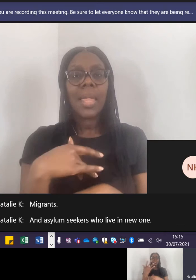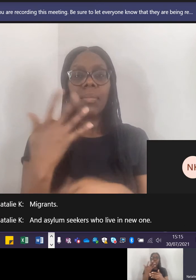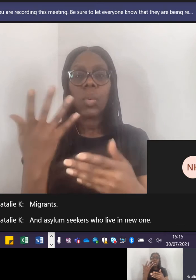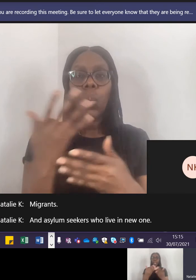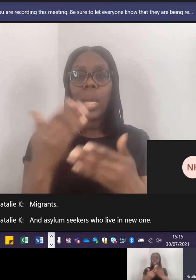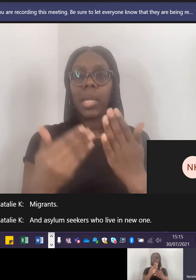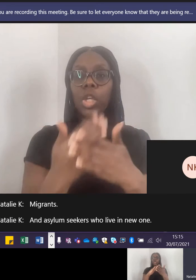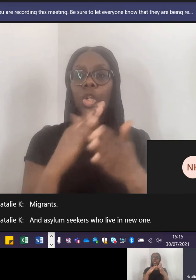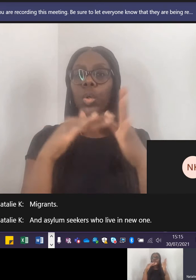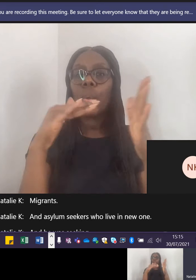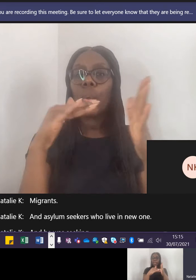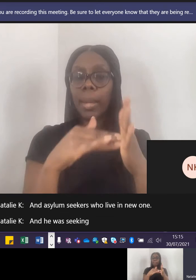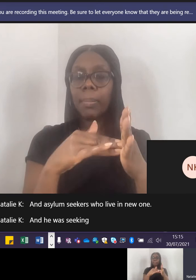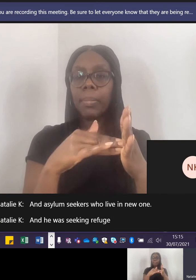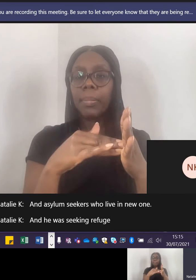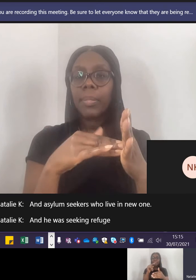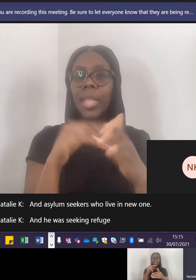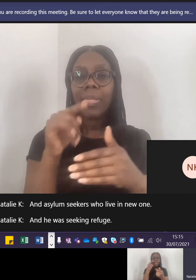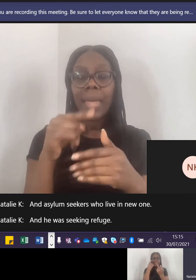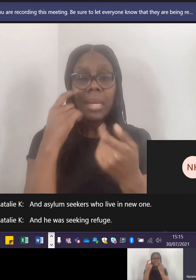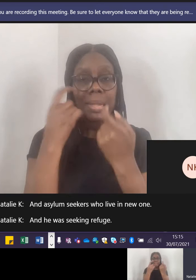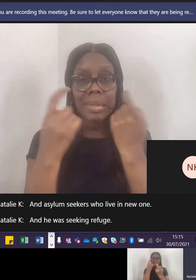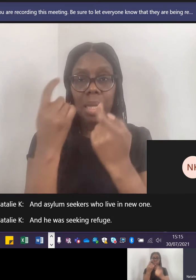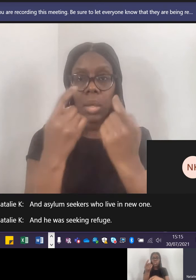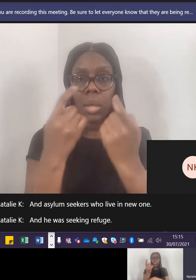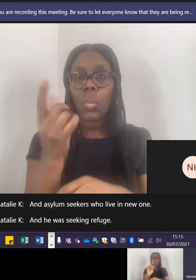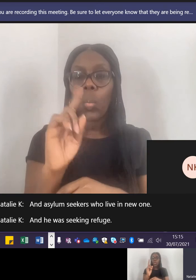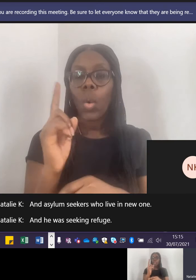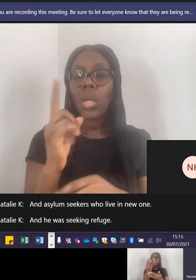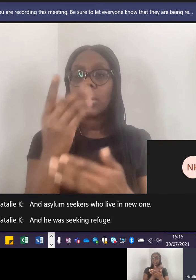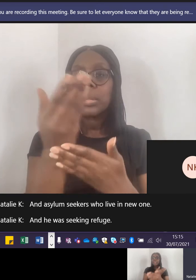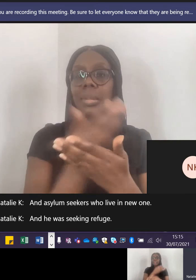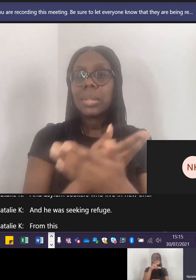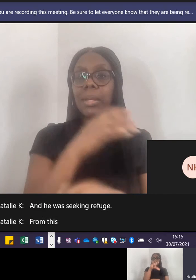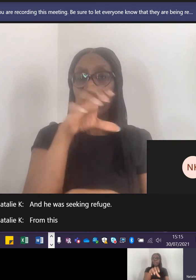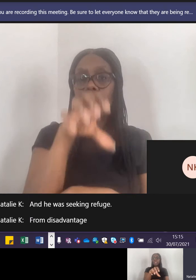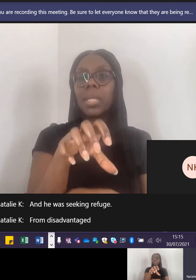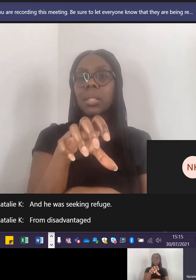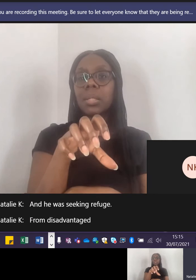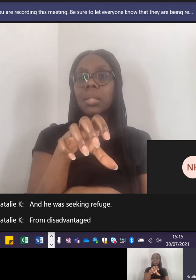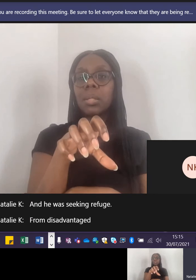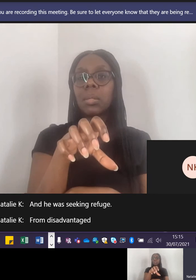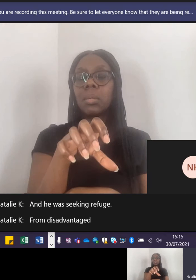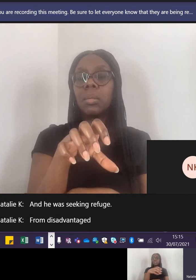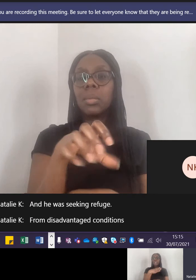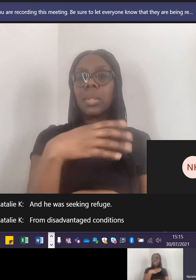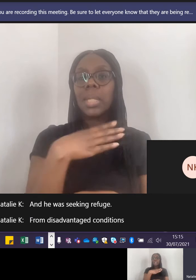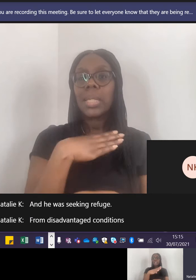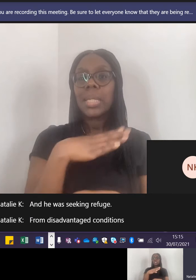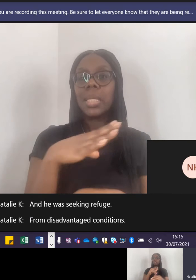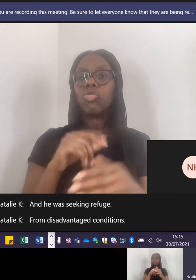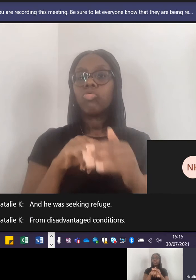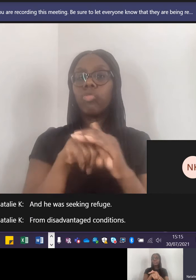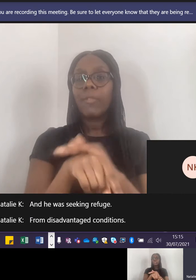and who are seeking refuge from disadvantaged conditions.